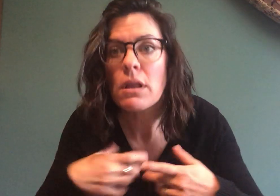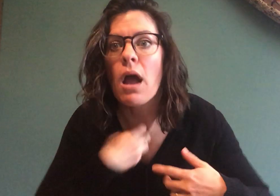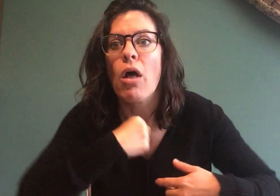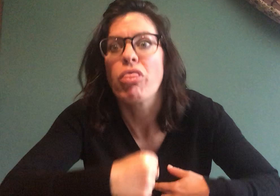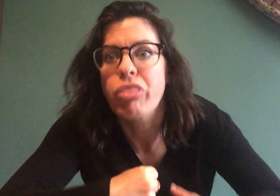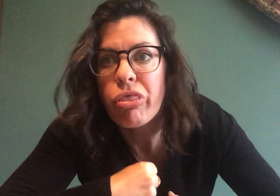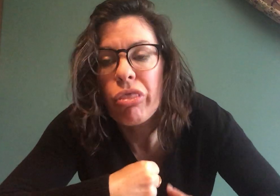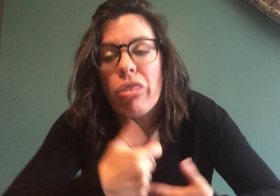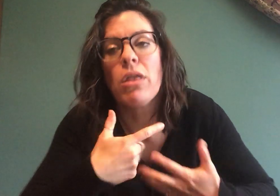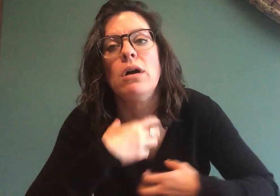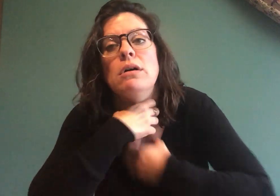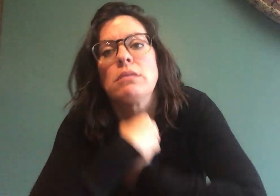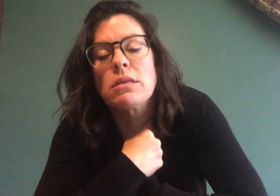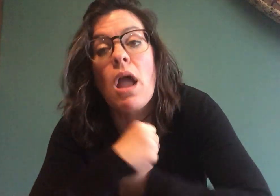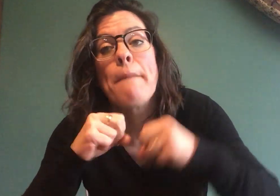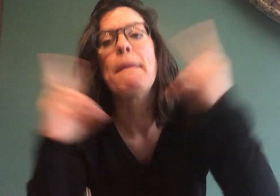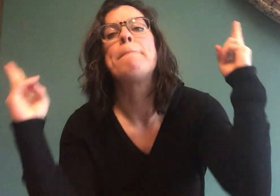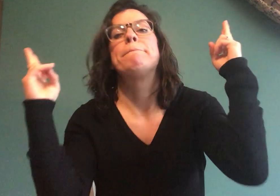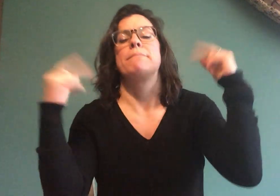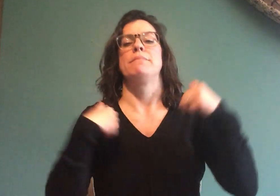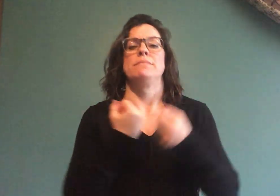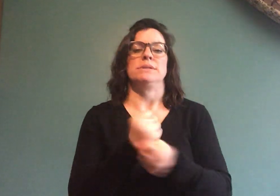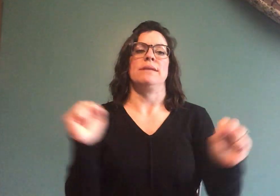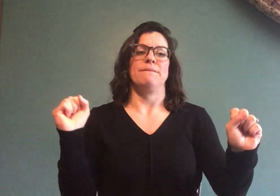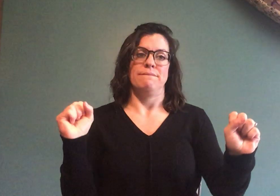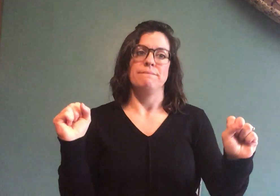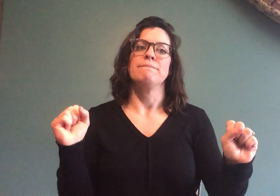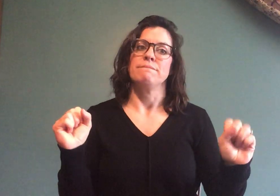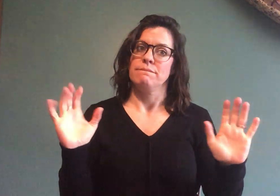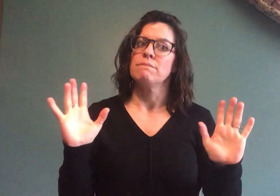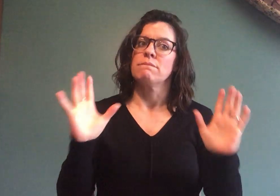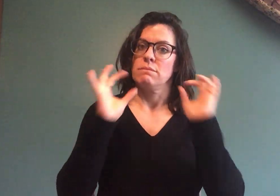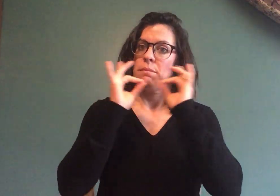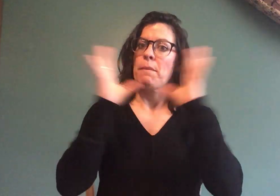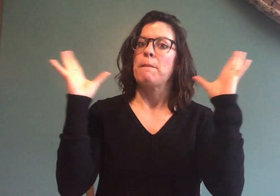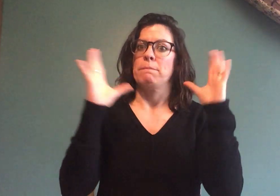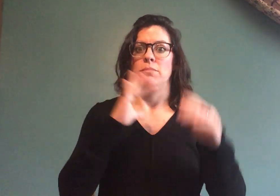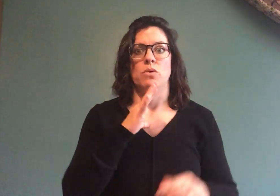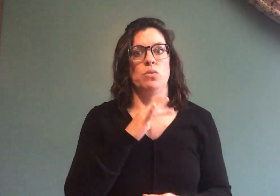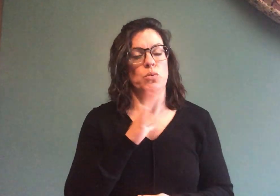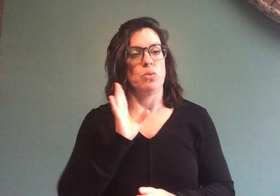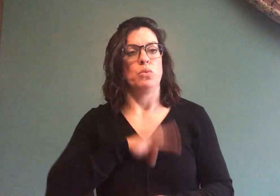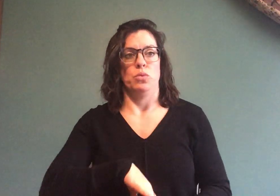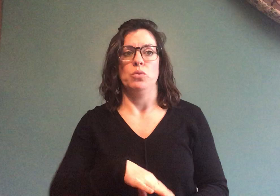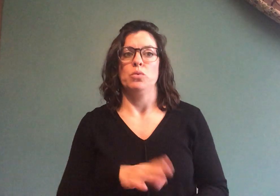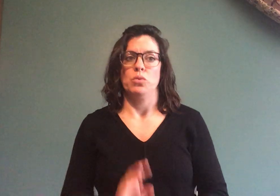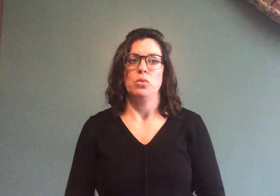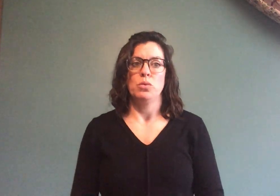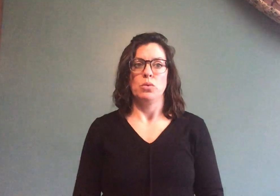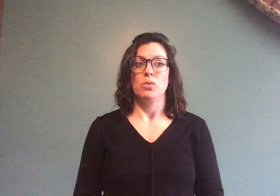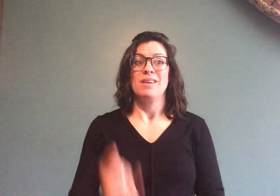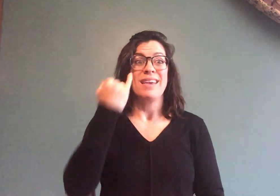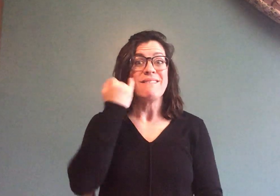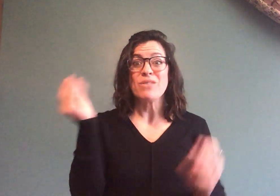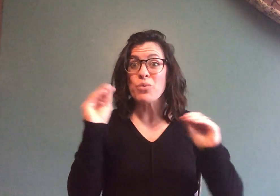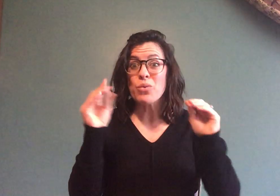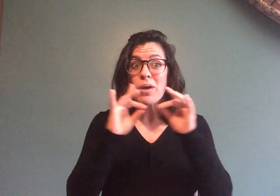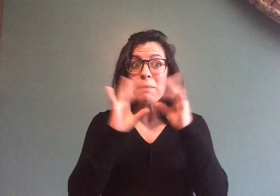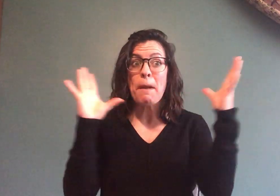the lanyard's going to break away. If it didn't break away, what would probably happen? You'd probably choke to death. Okay, who wants to choke to